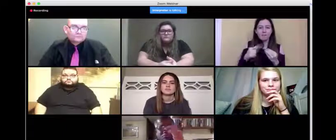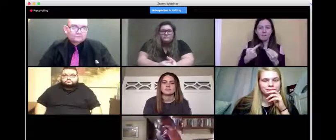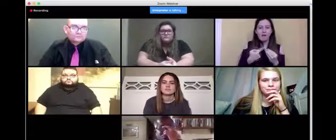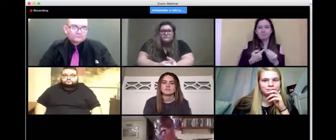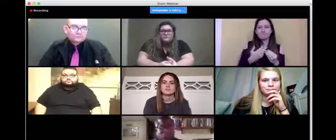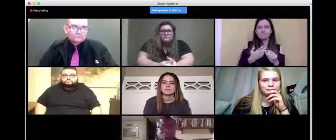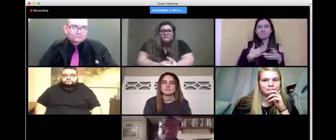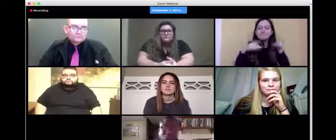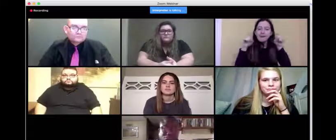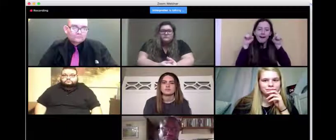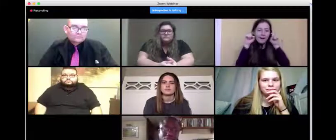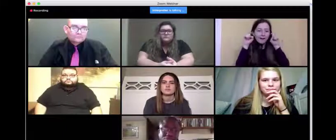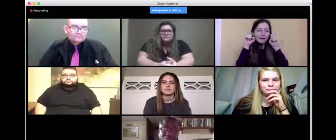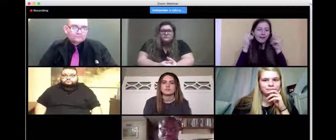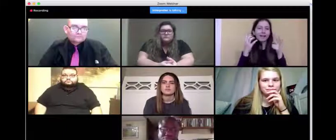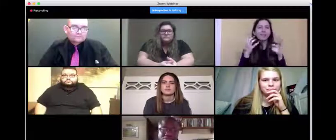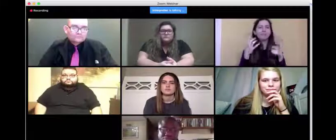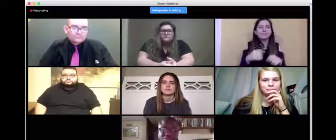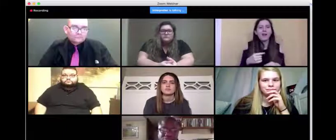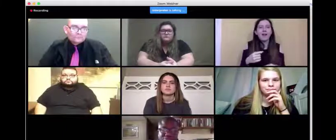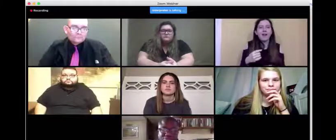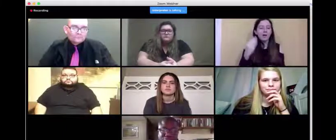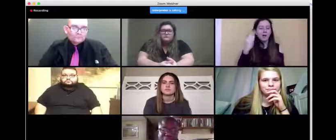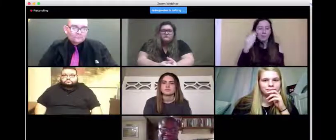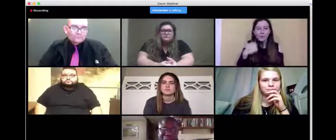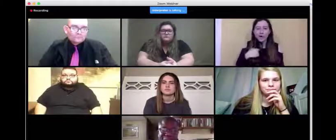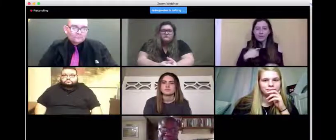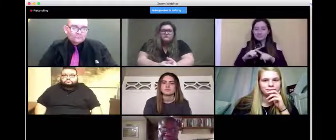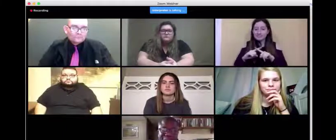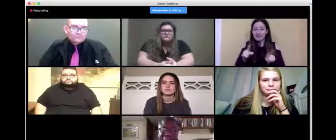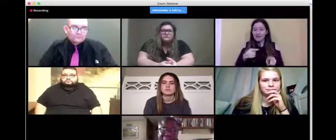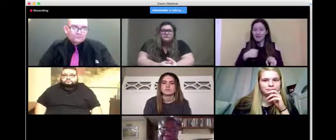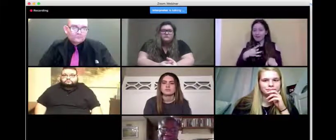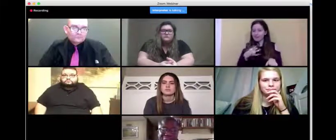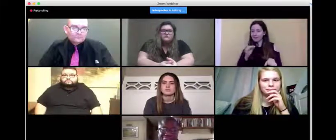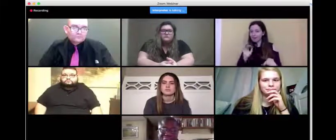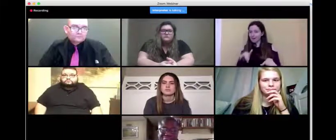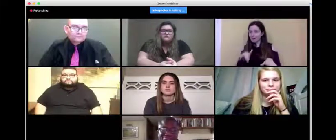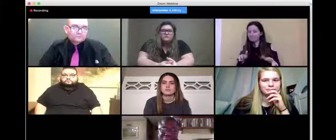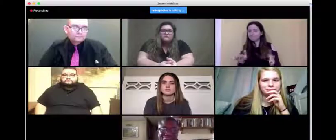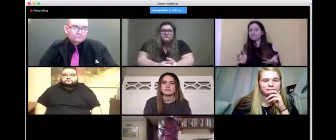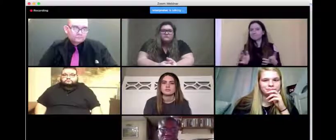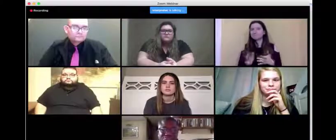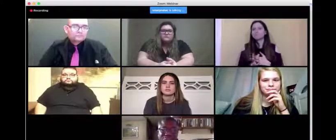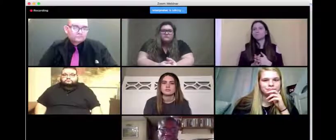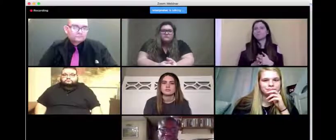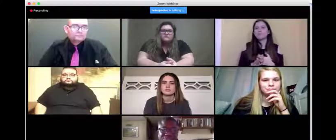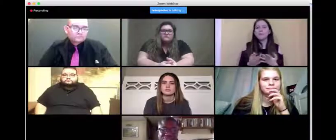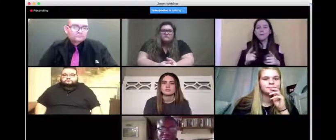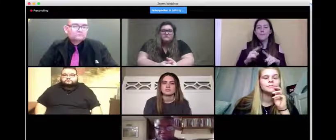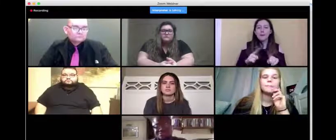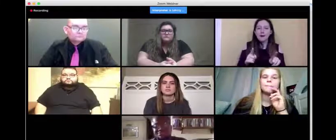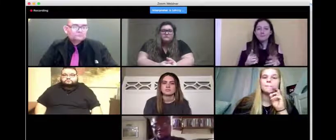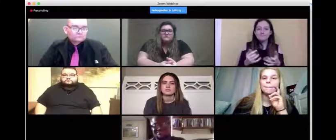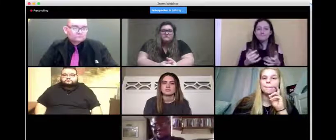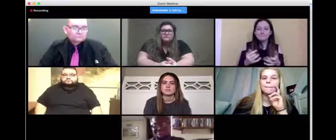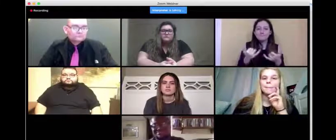was different and I didn't like that. But now I find that with the deaf community, it's like,